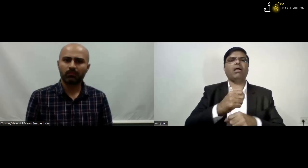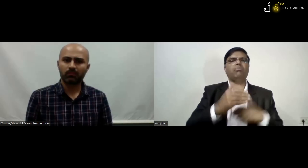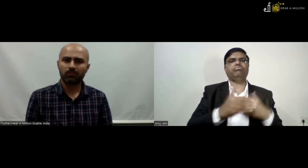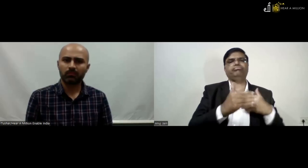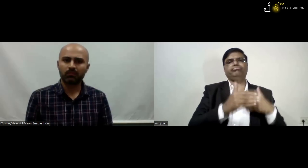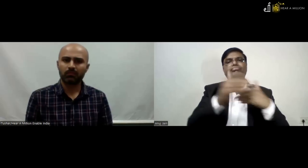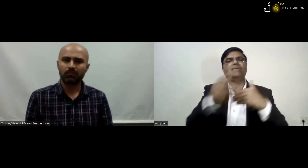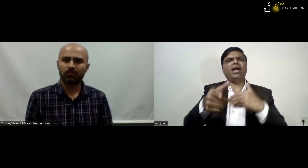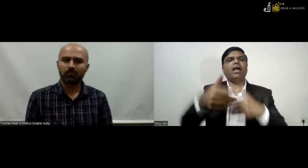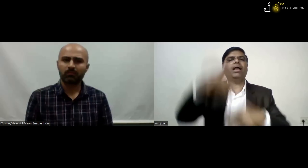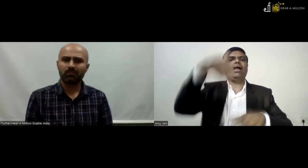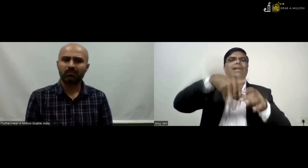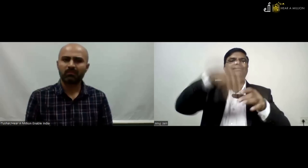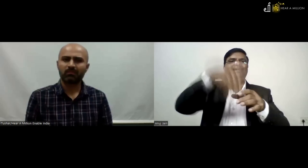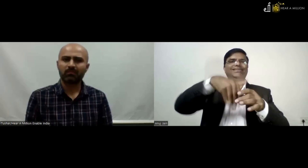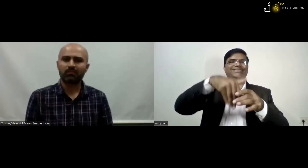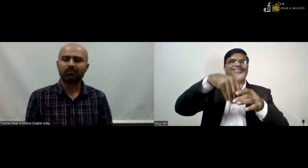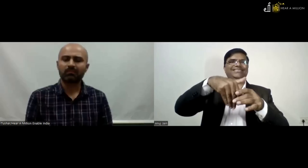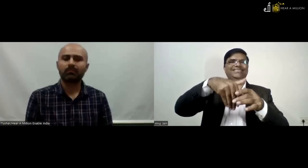There was a letter by the Indian government.